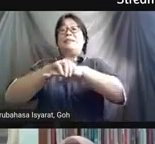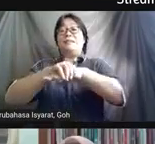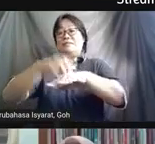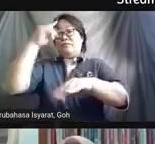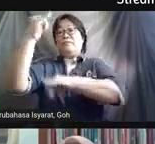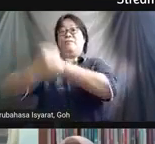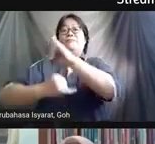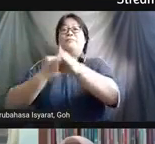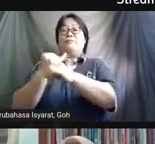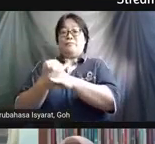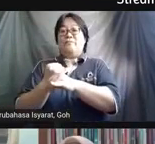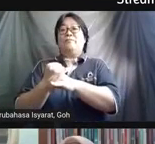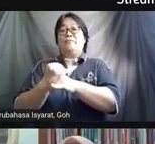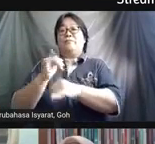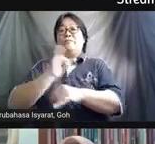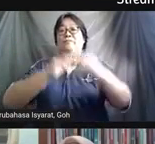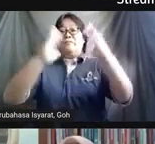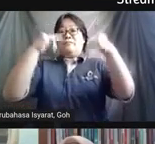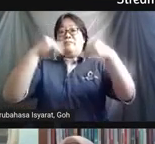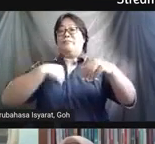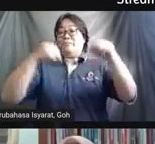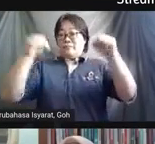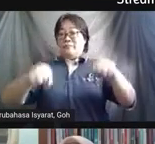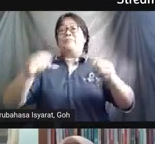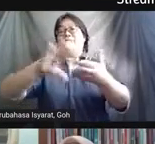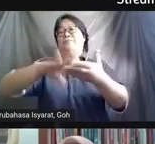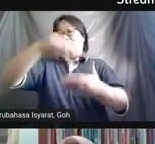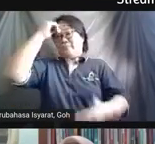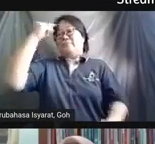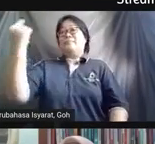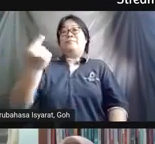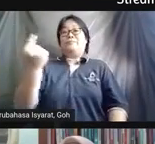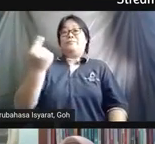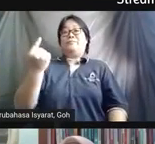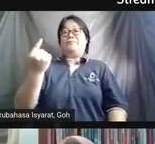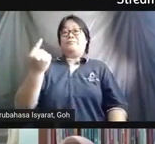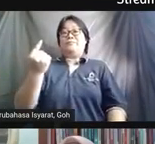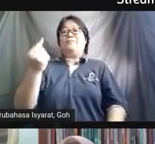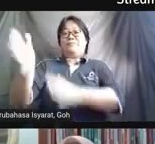I hope that I can learn something from this language.